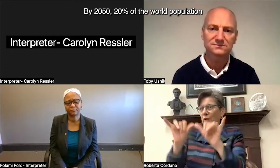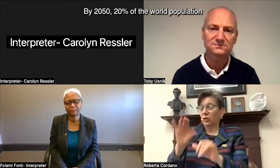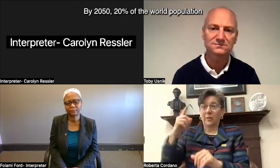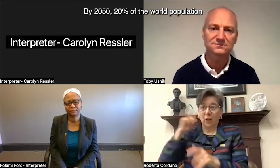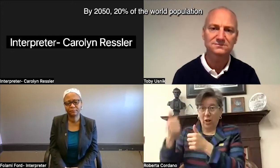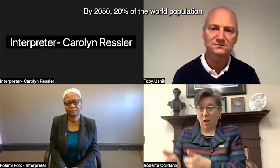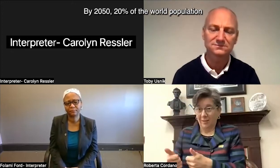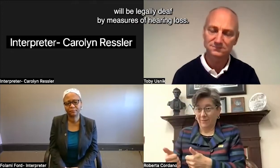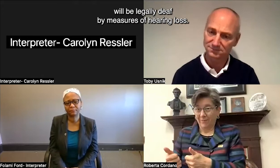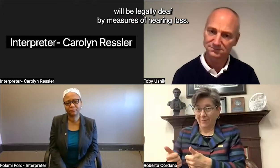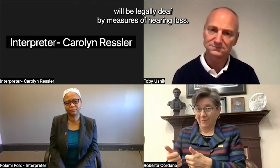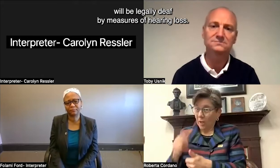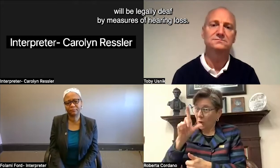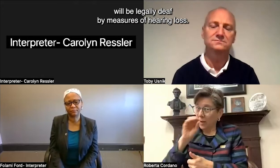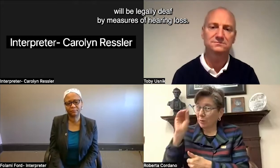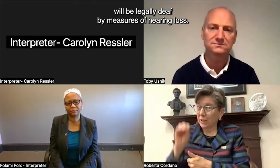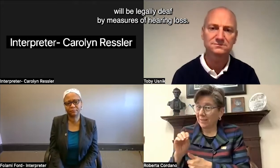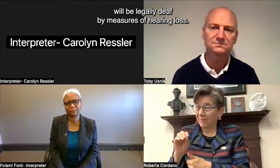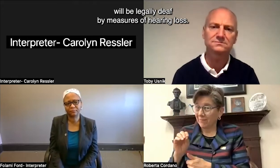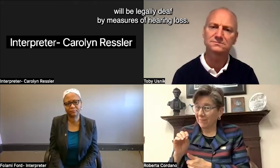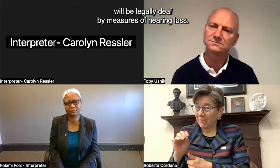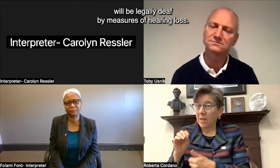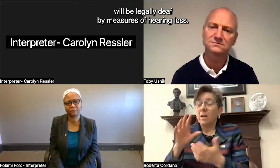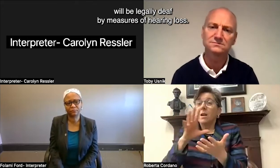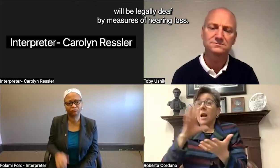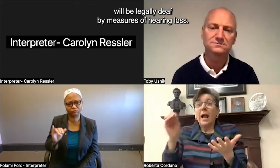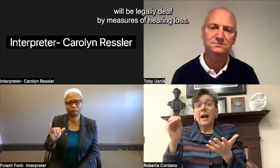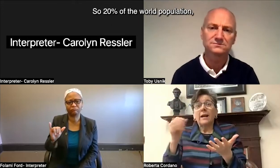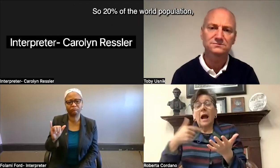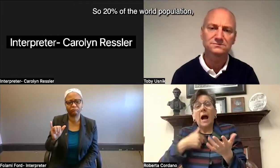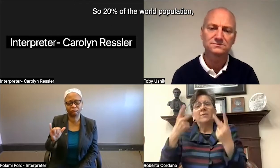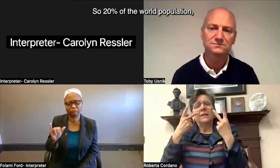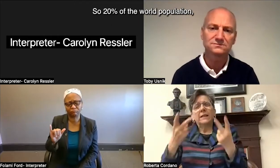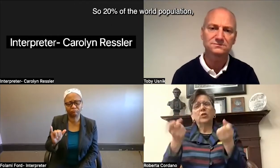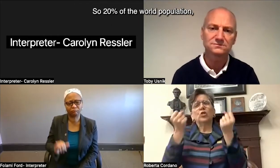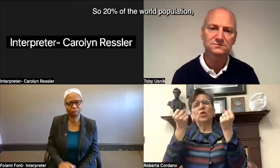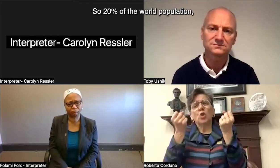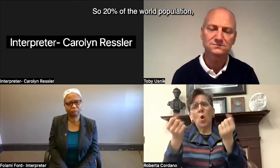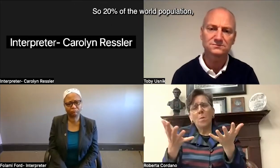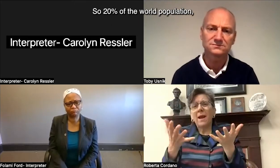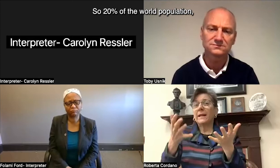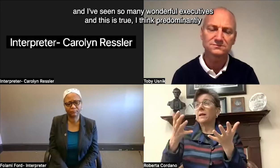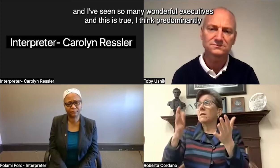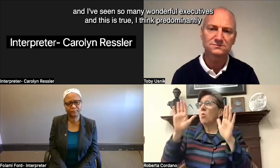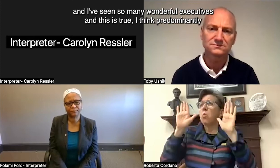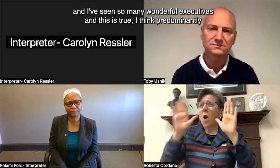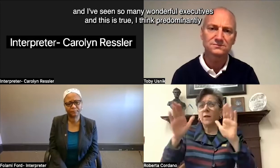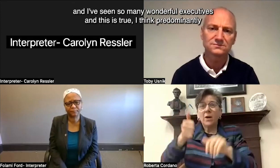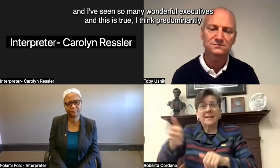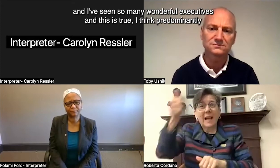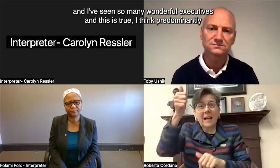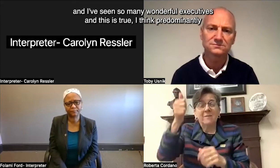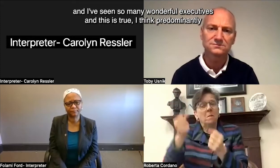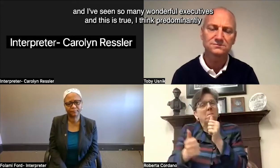will be legally deaf by measures of hearing loss. So 20% of the world population. And I've seen so